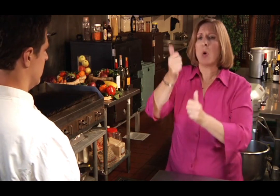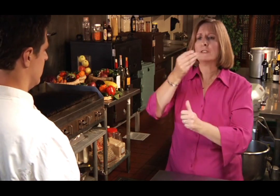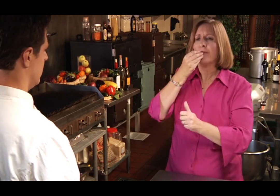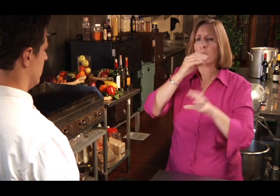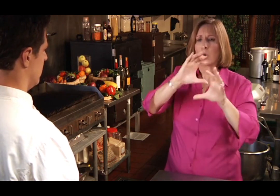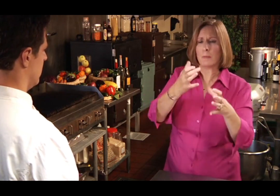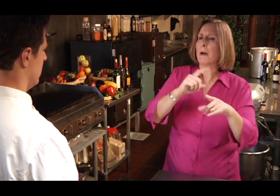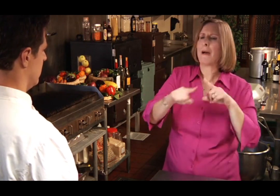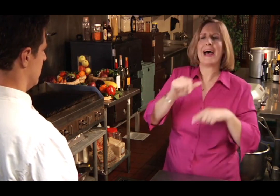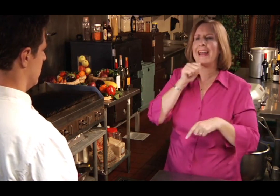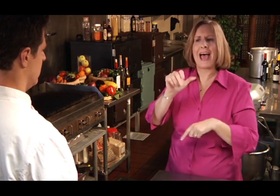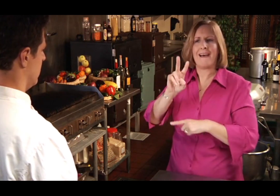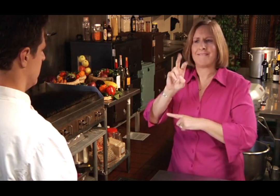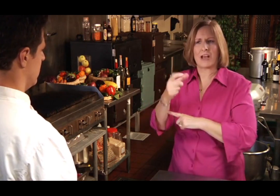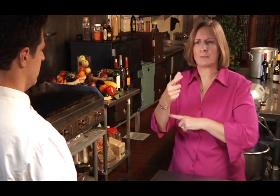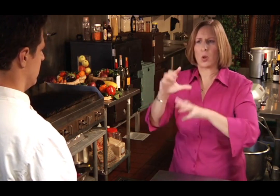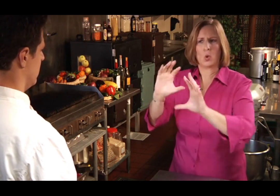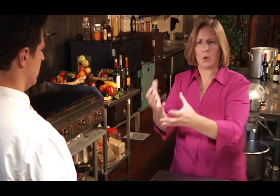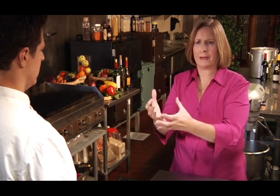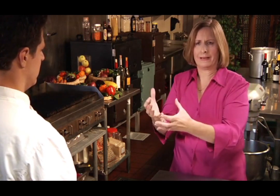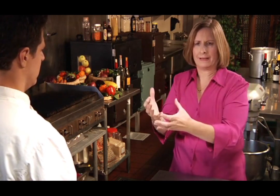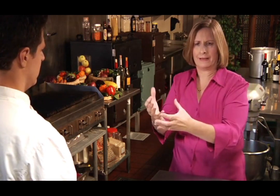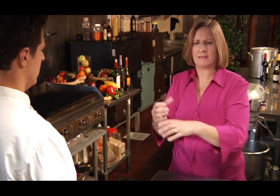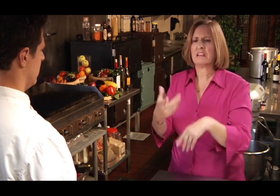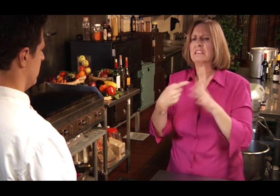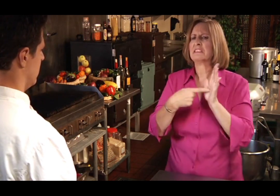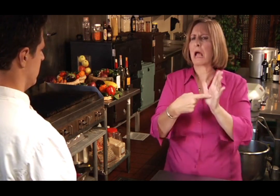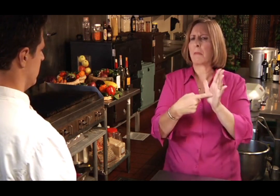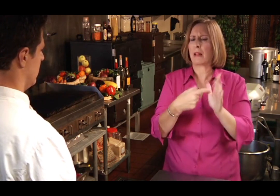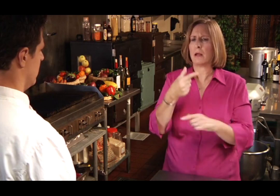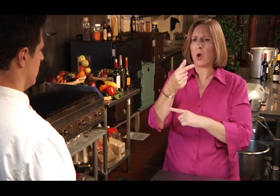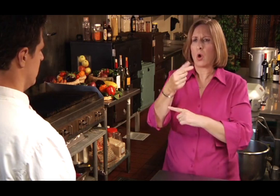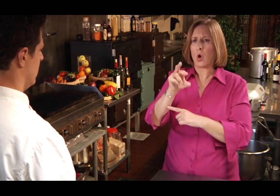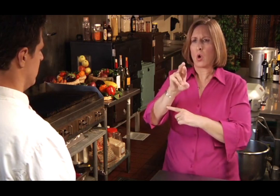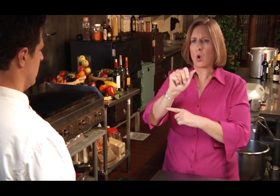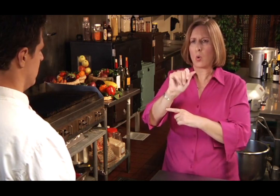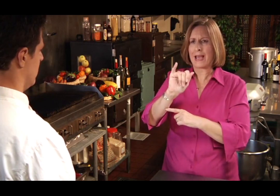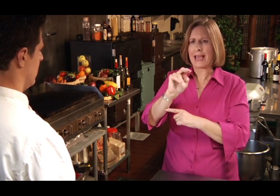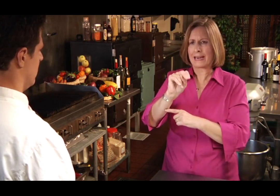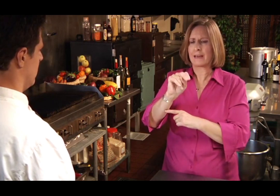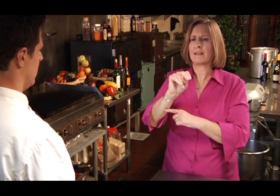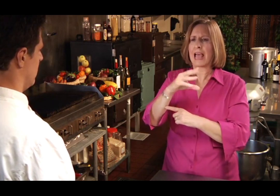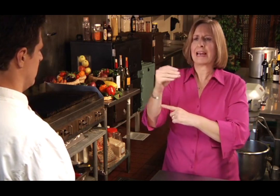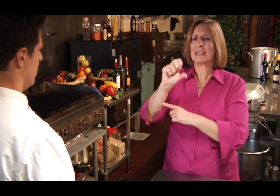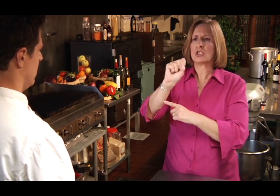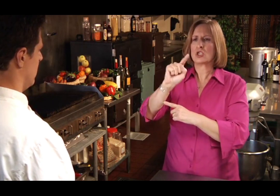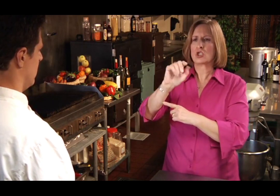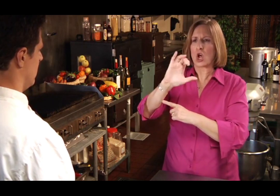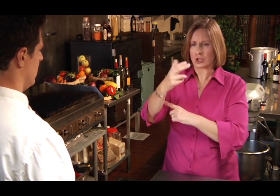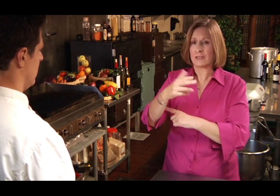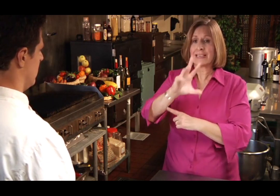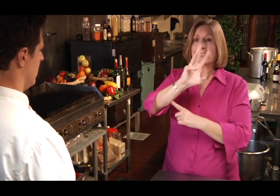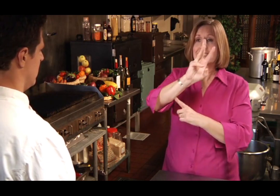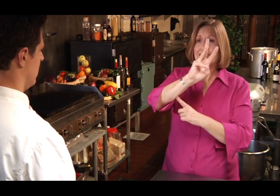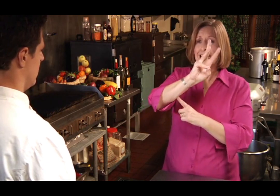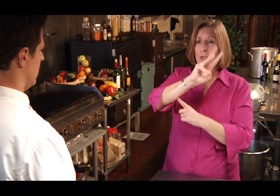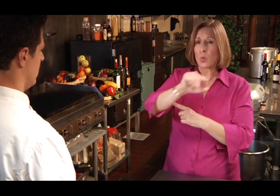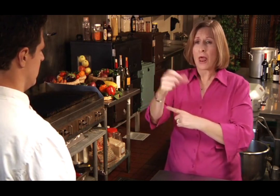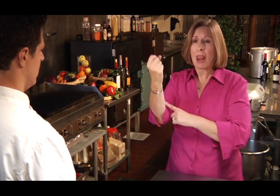For all food groups except vegetables. For example, the recommended number of servings in the grain and starch group